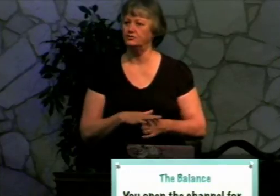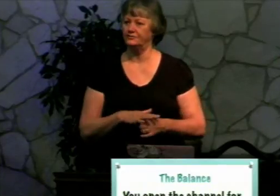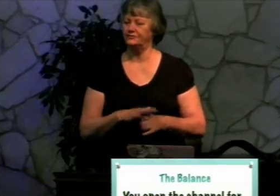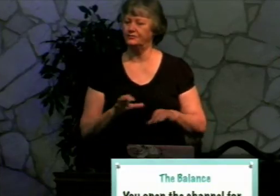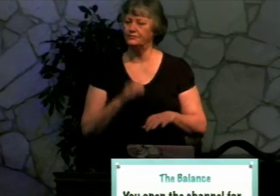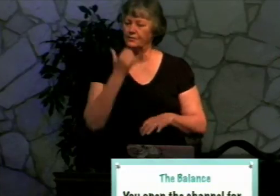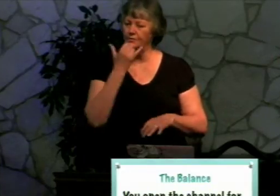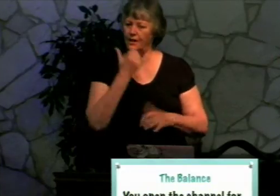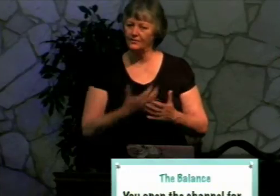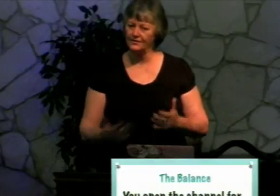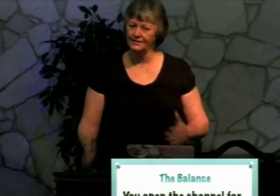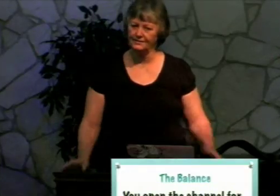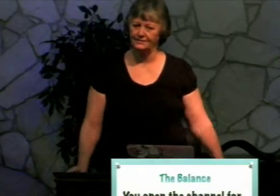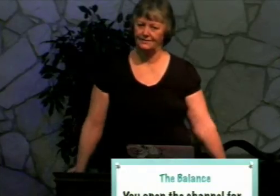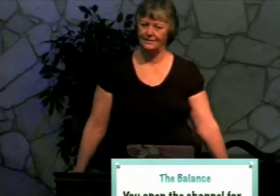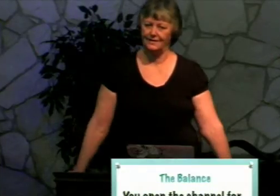pressured to do the wrong thing.